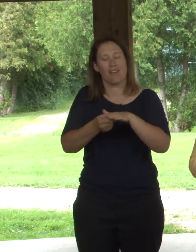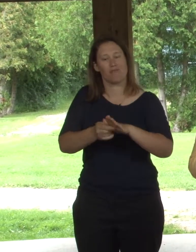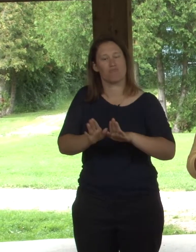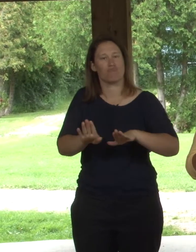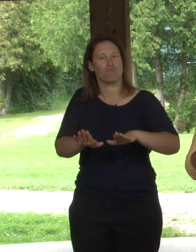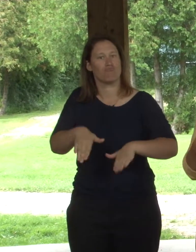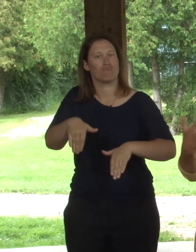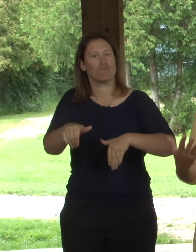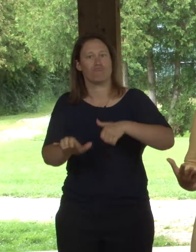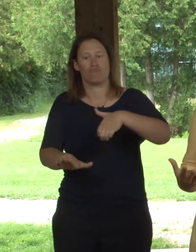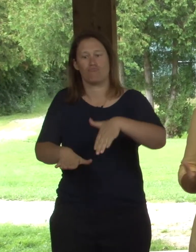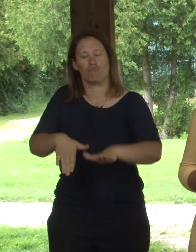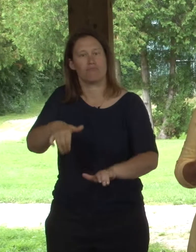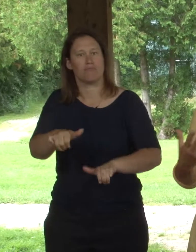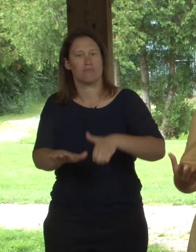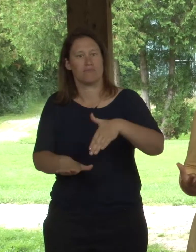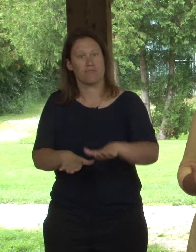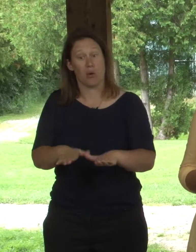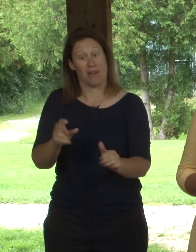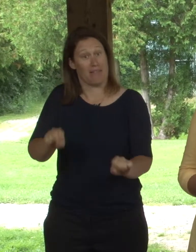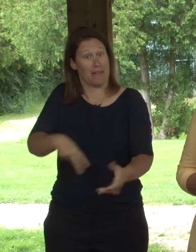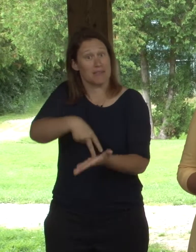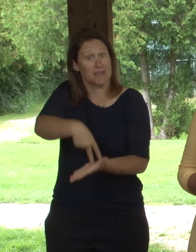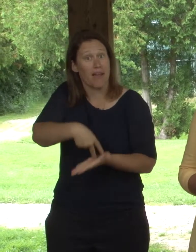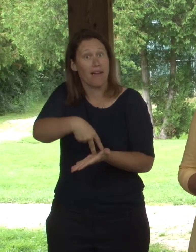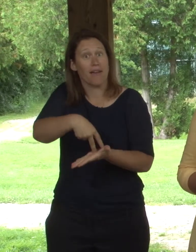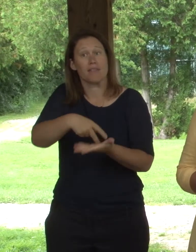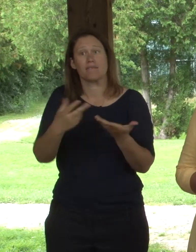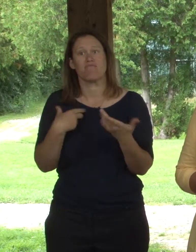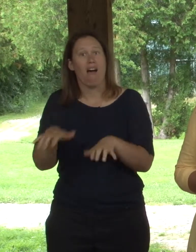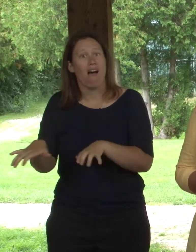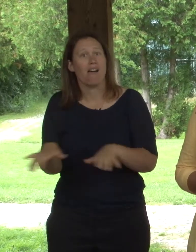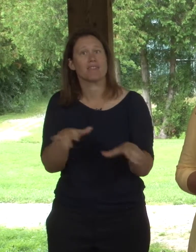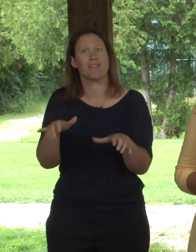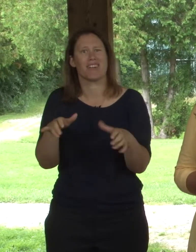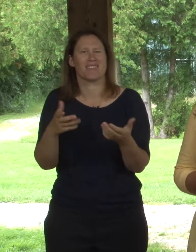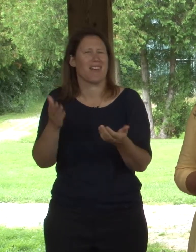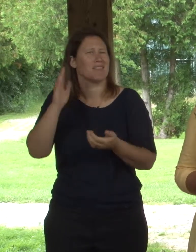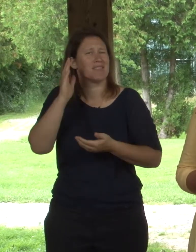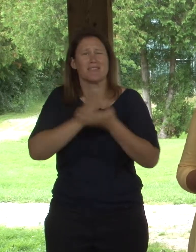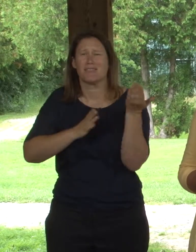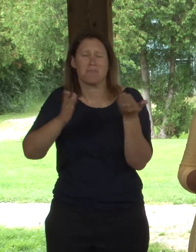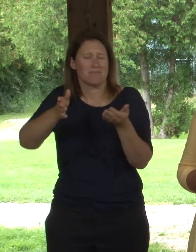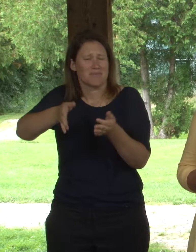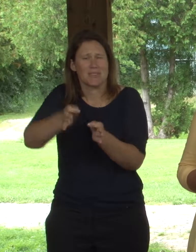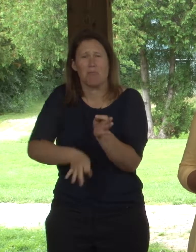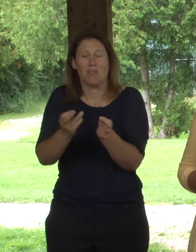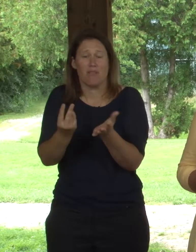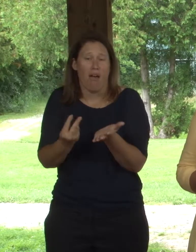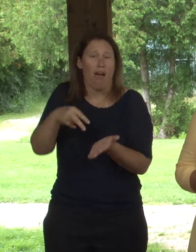It allows us to be able to perform activities as simple as being able to get up and walk, run,